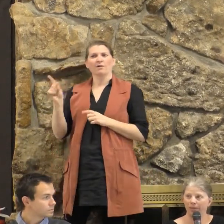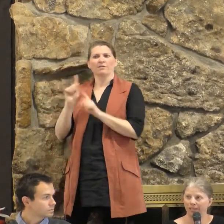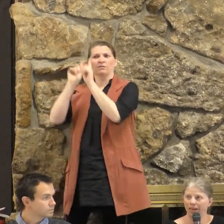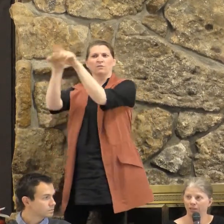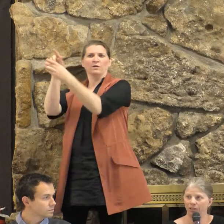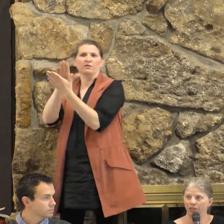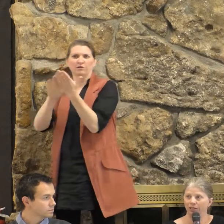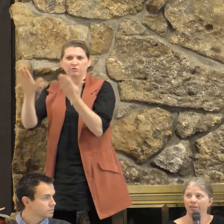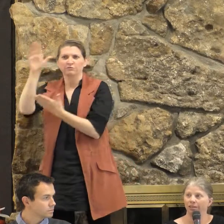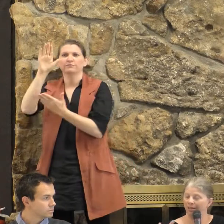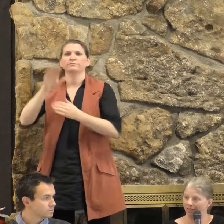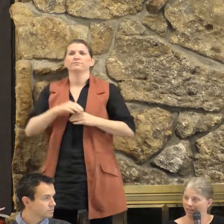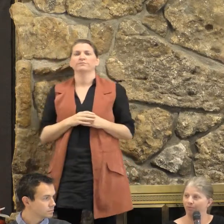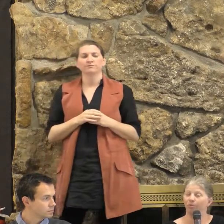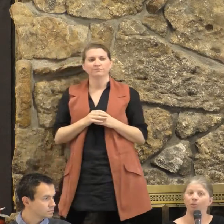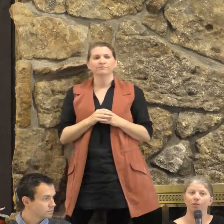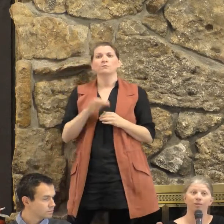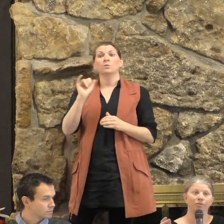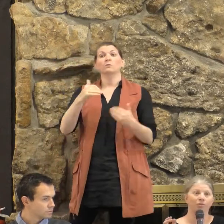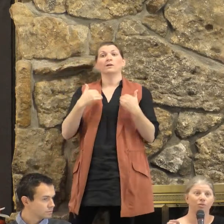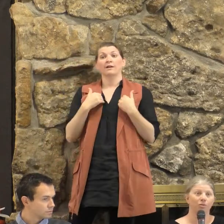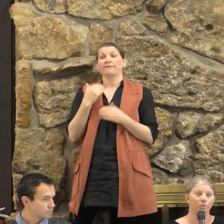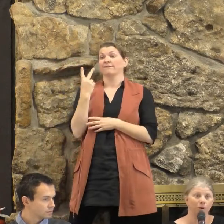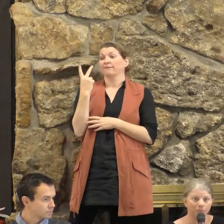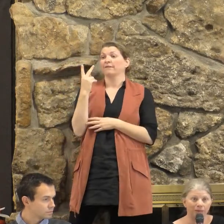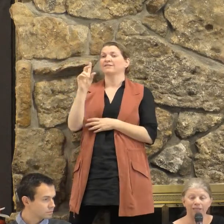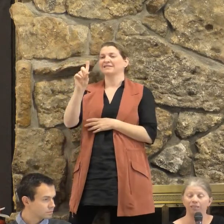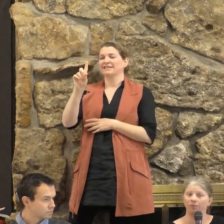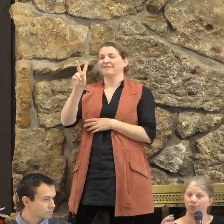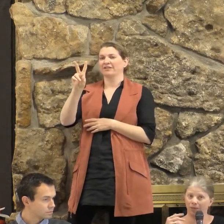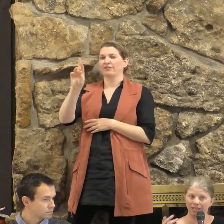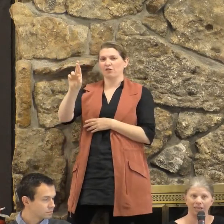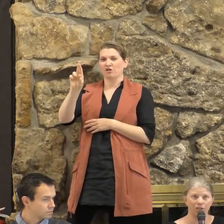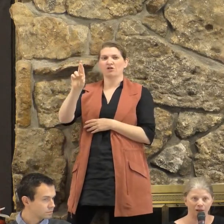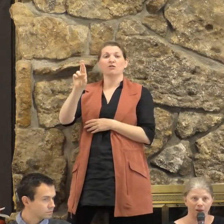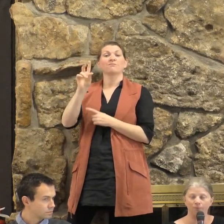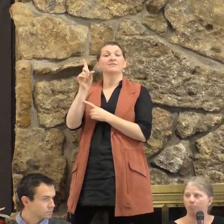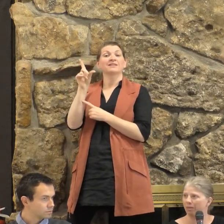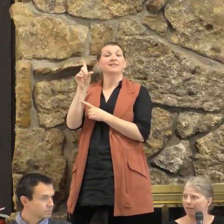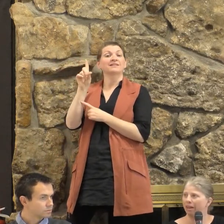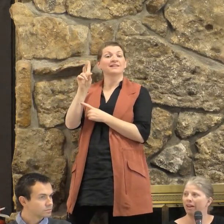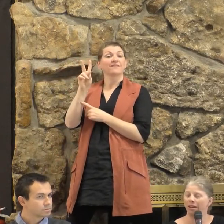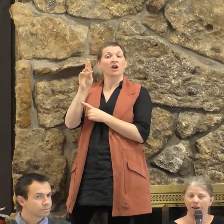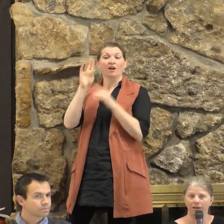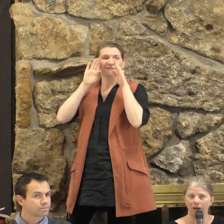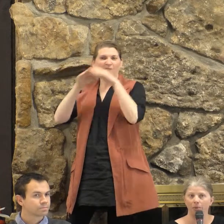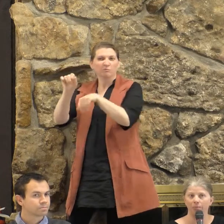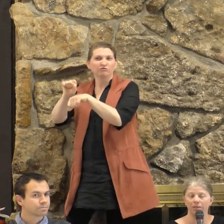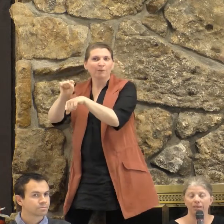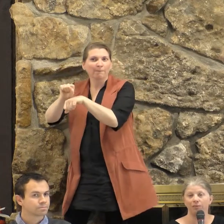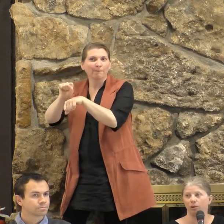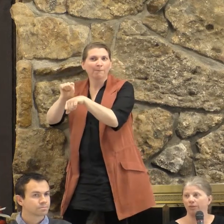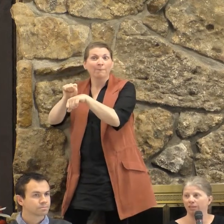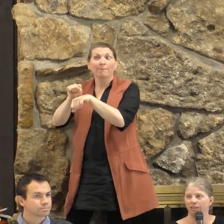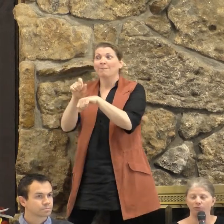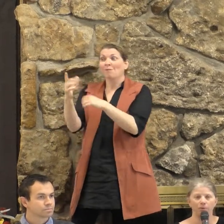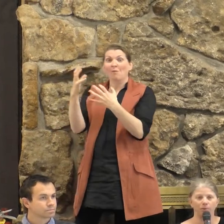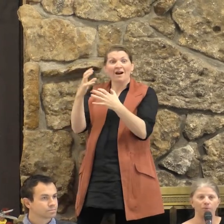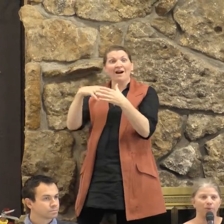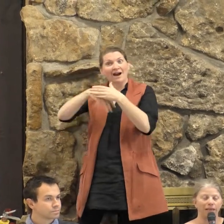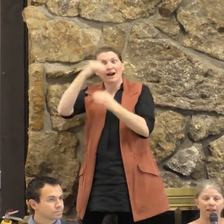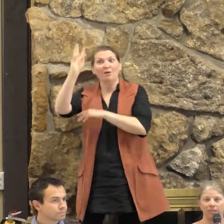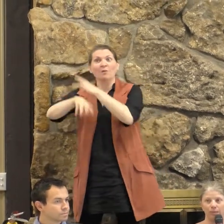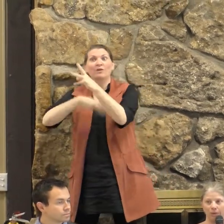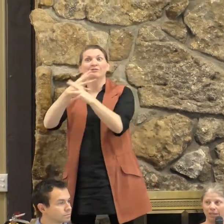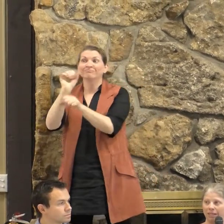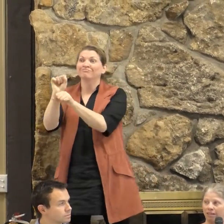Vocational Rehabilitation is for the work piece. If you want to get a job, they help give services for